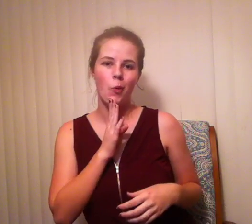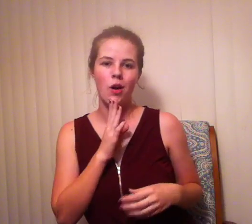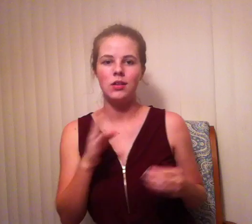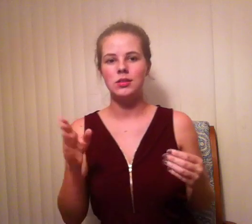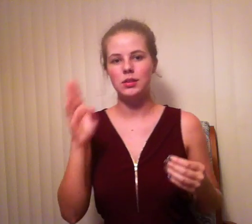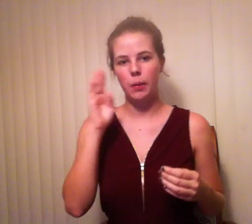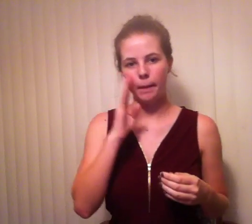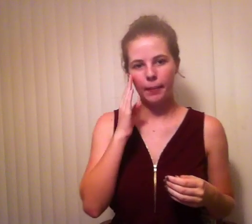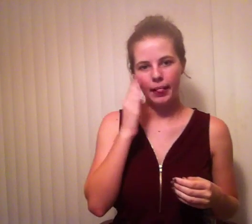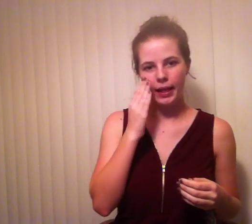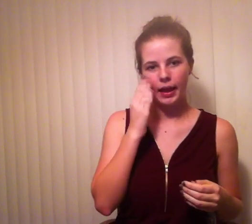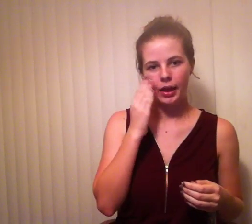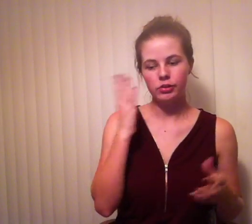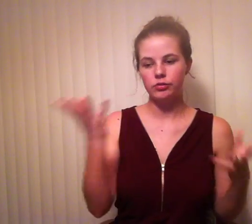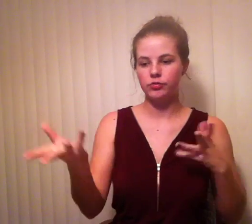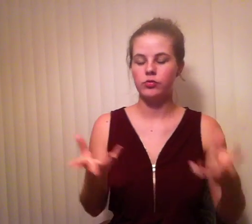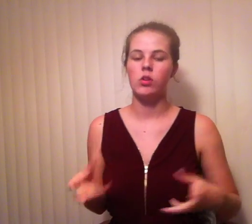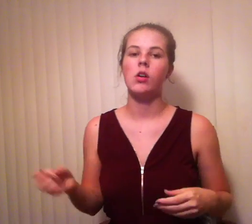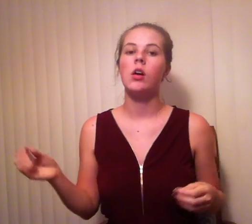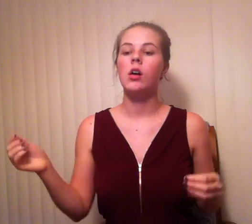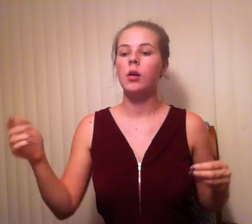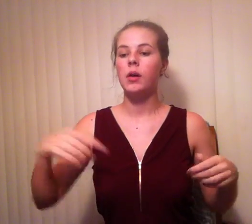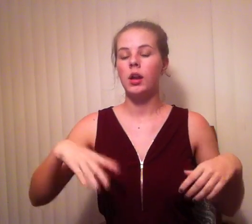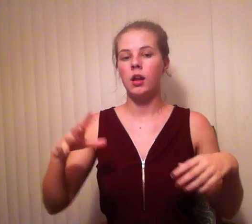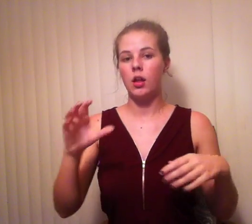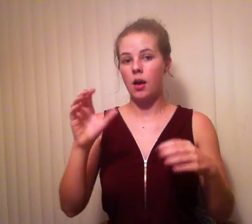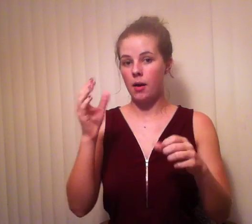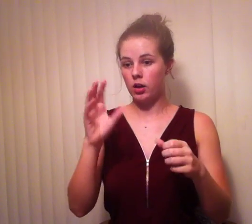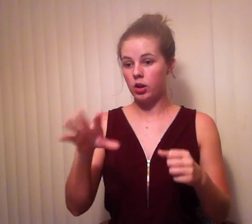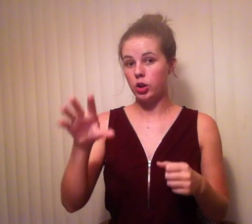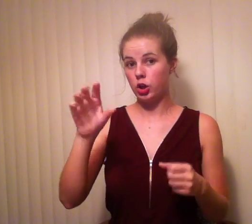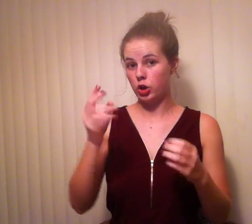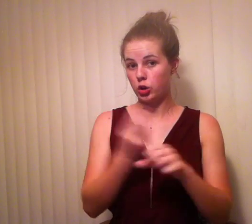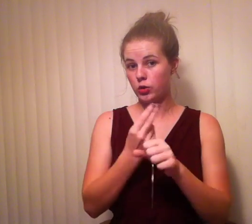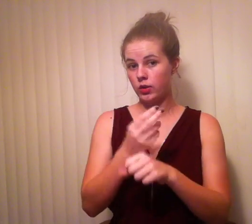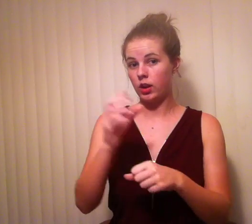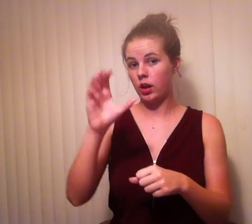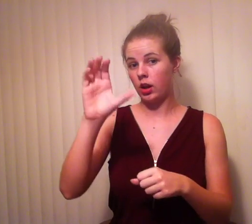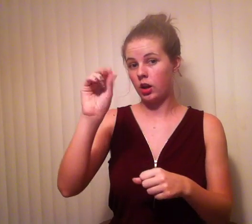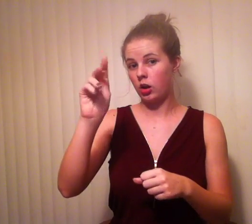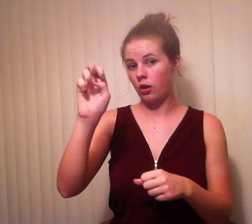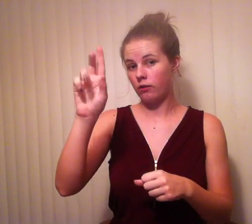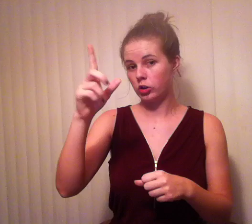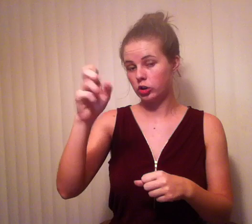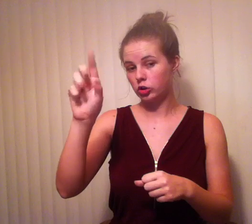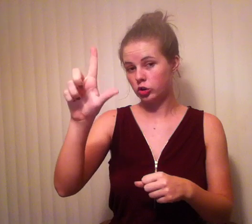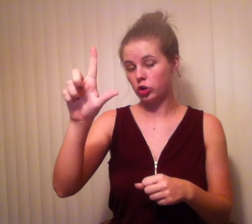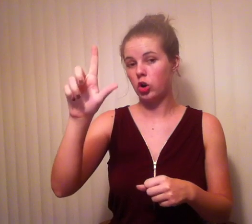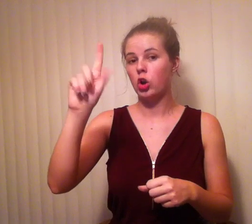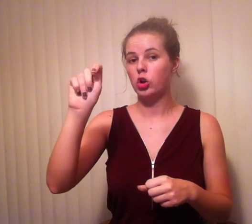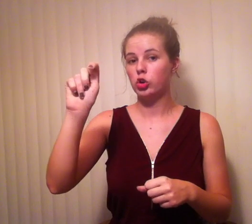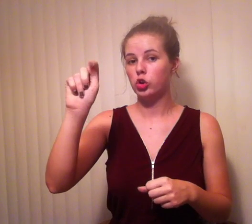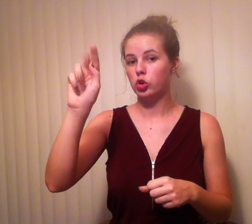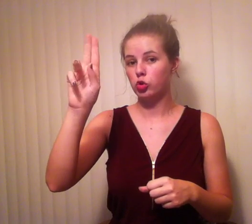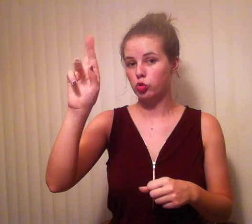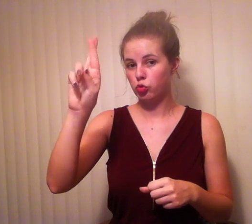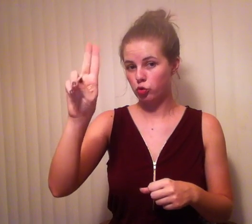could call this simple. I'm going to be applying the CoverGirl True Blend bronzer. I really like this. It adds a little bit of a slight luminosity to the skin,